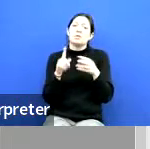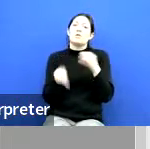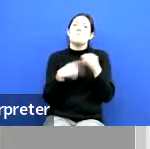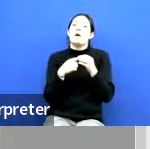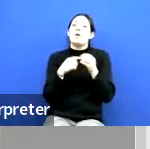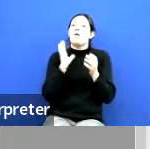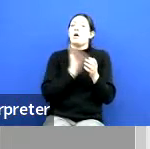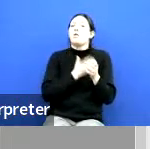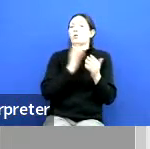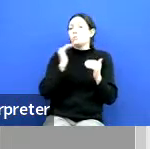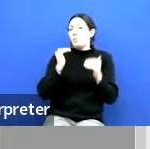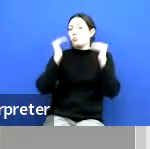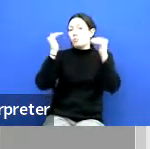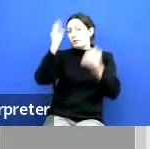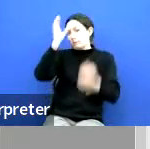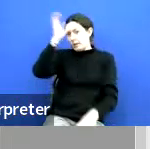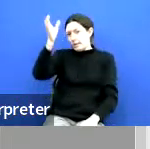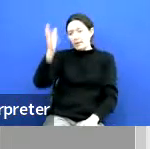concept